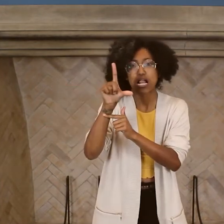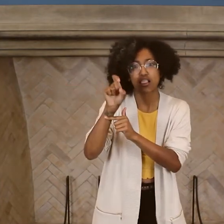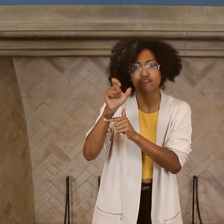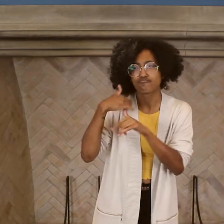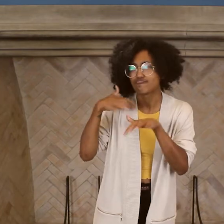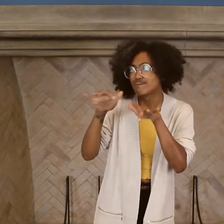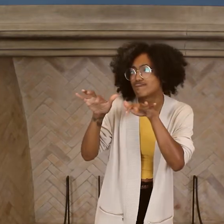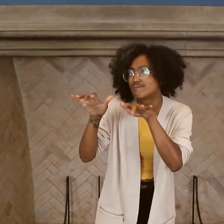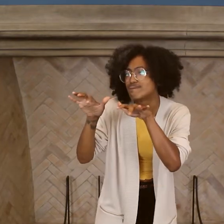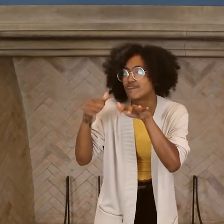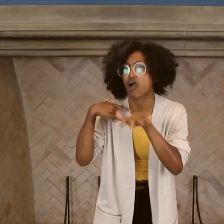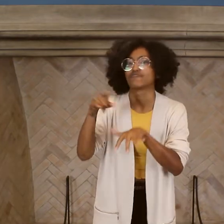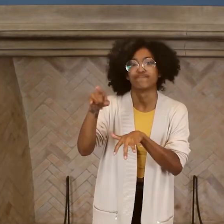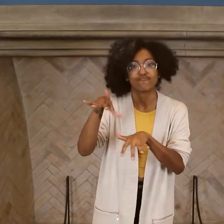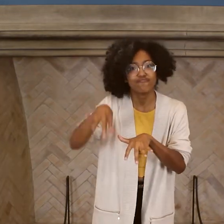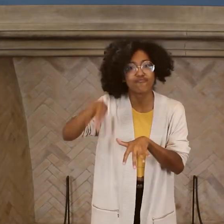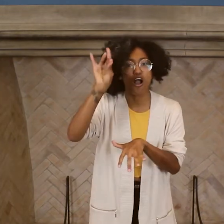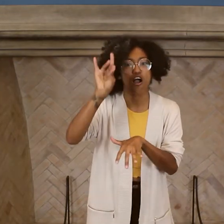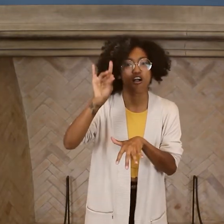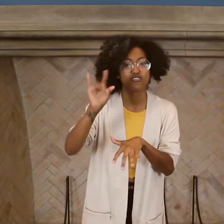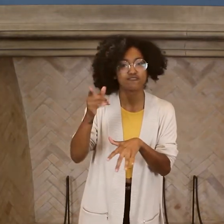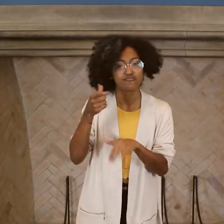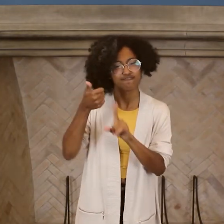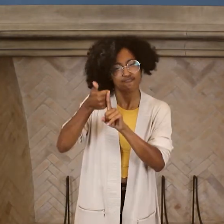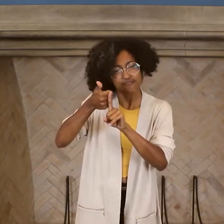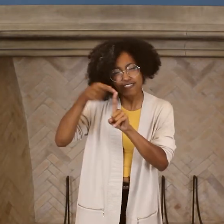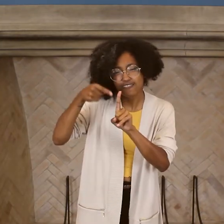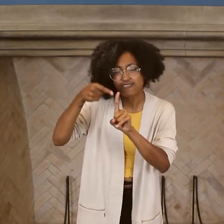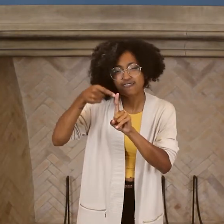So I went online on Google